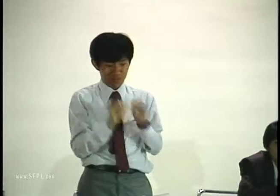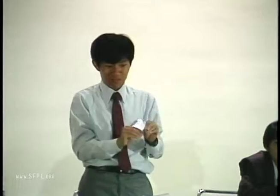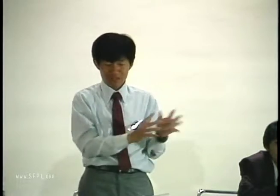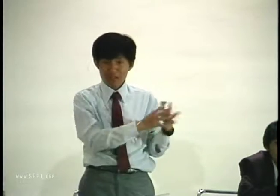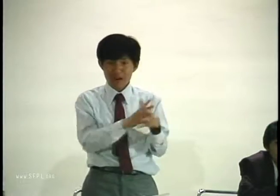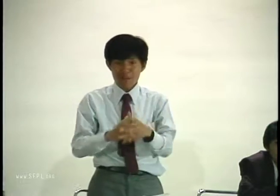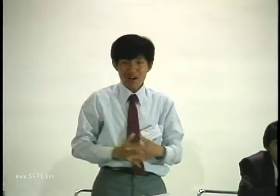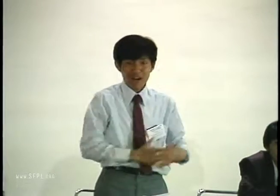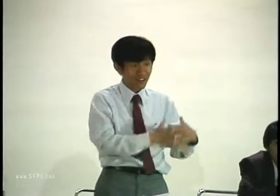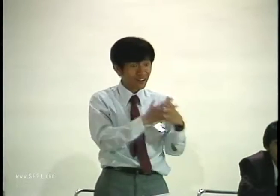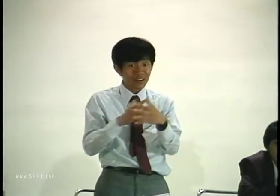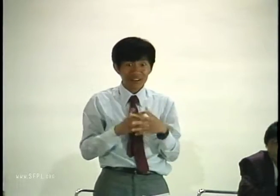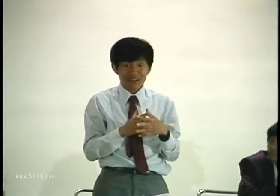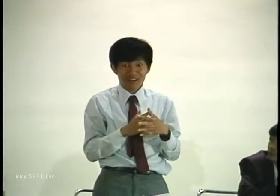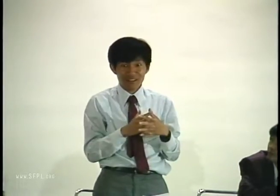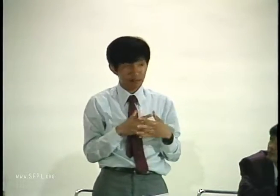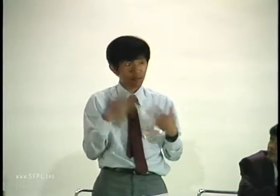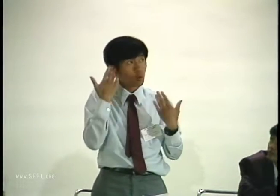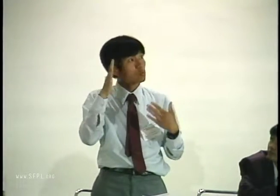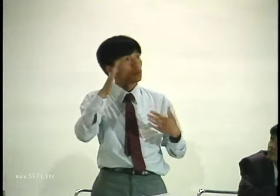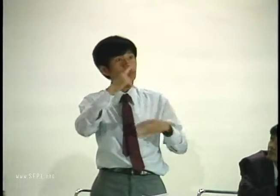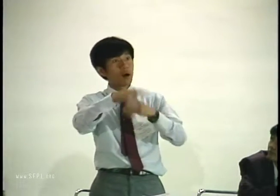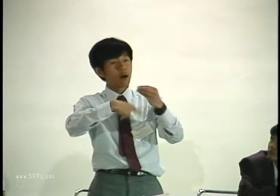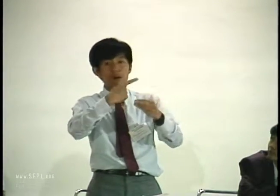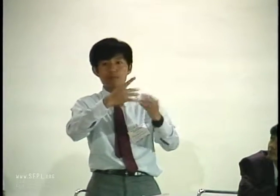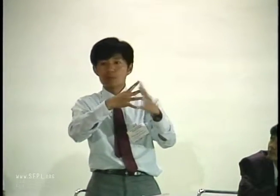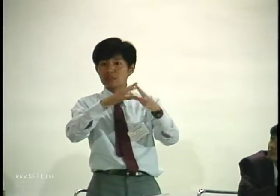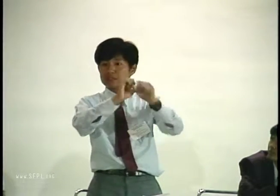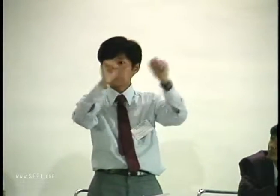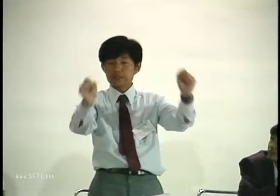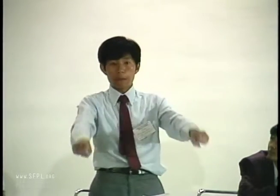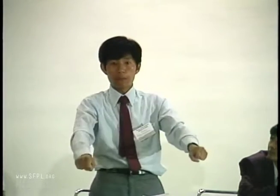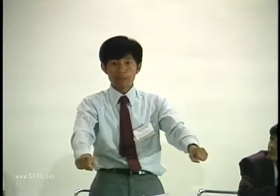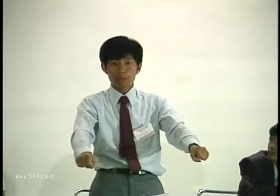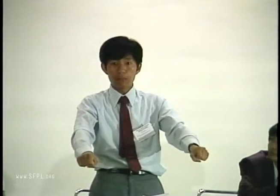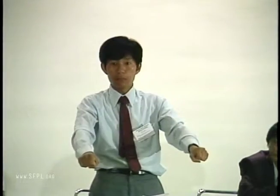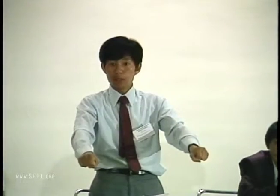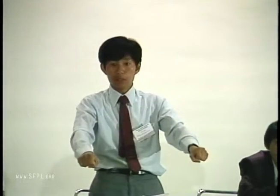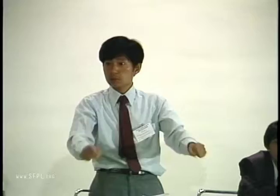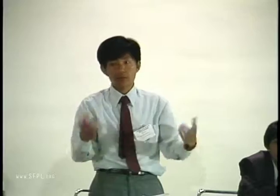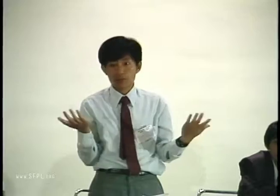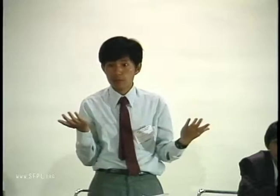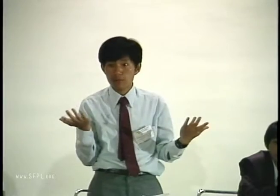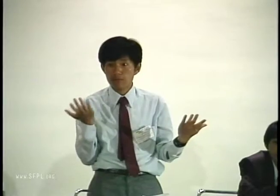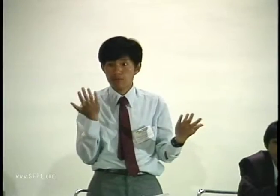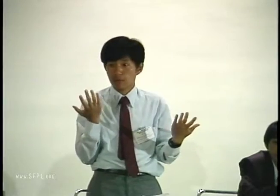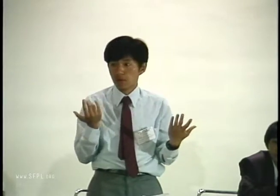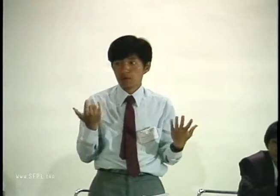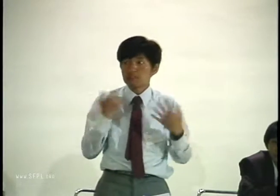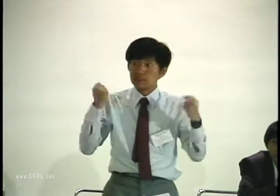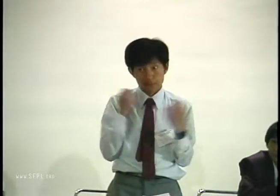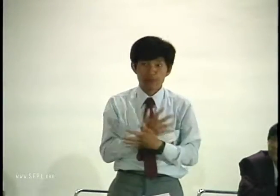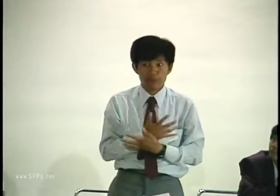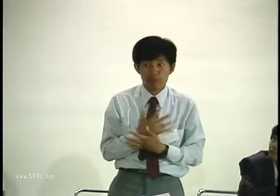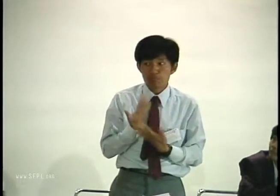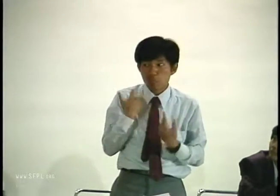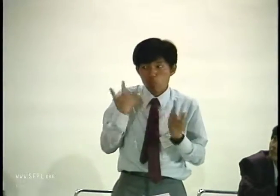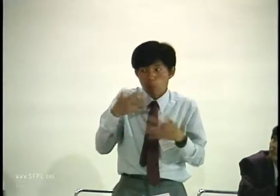behind those glass windows, and part of that was because I was in America. I didn't understand the systems here. And it was